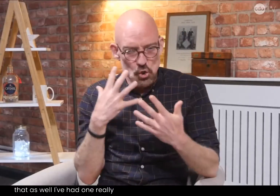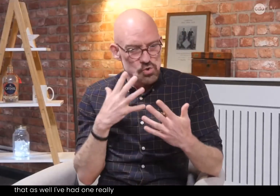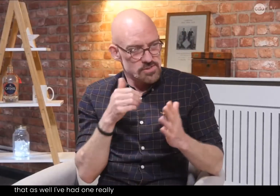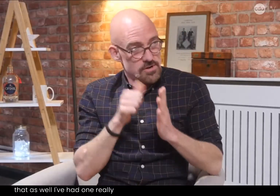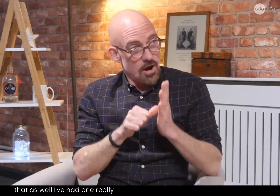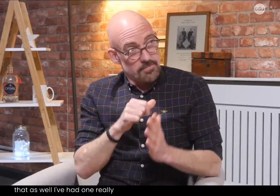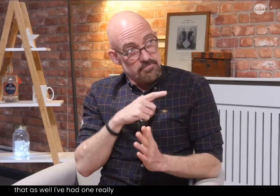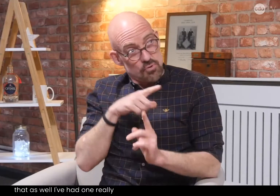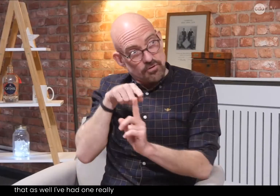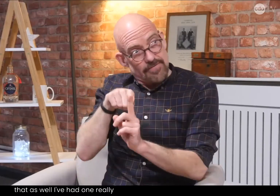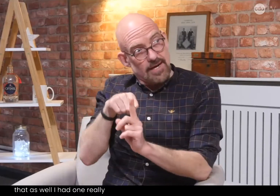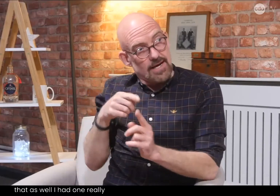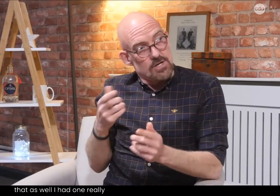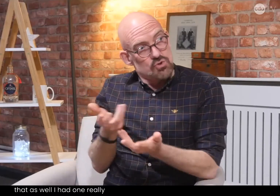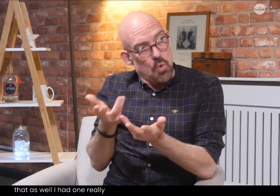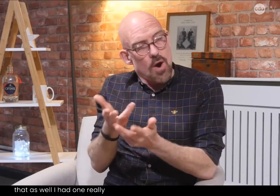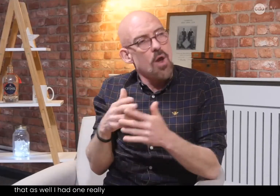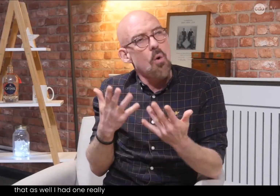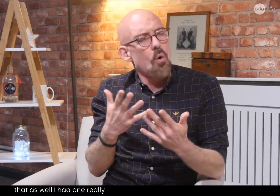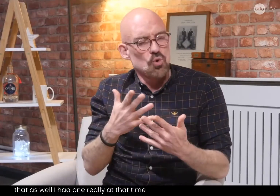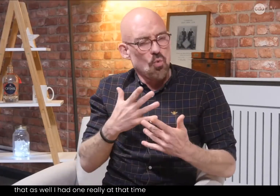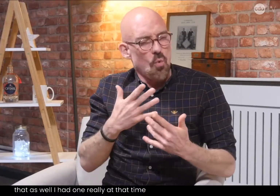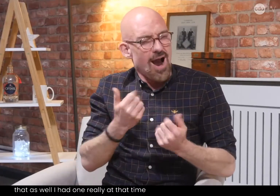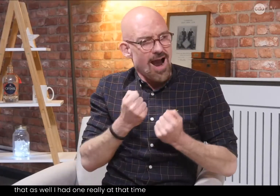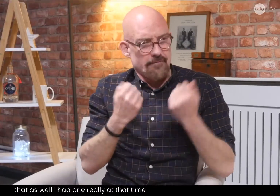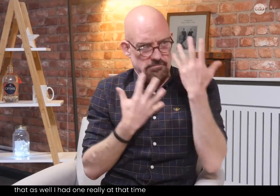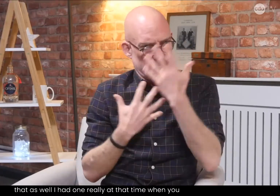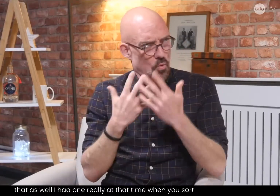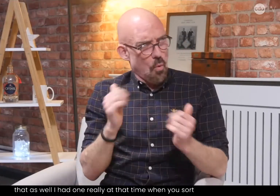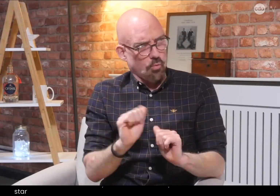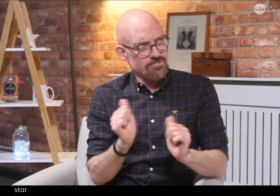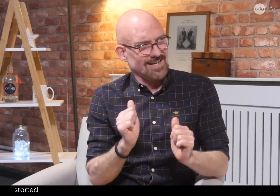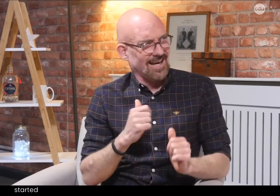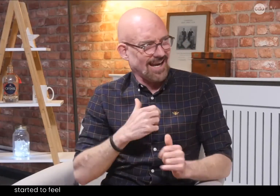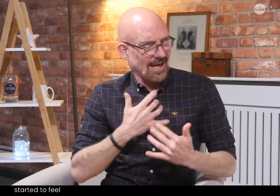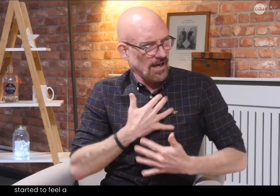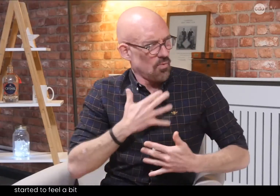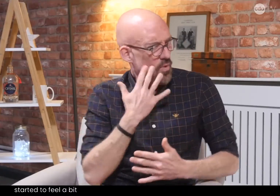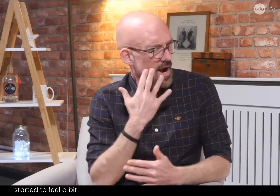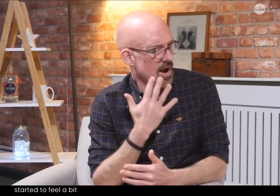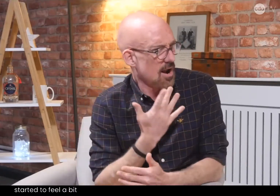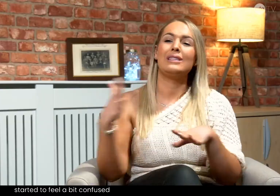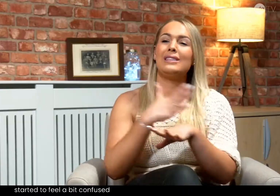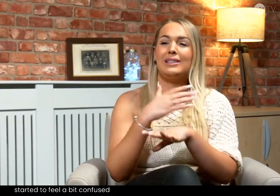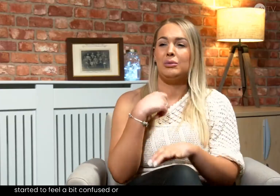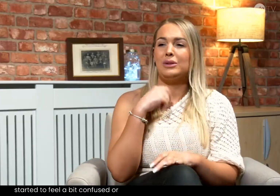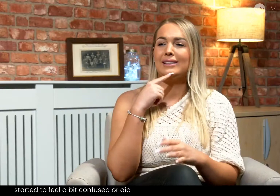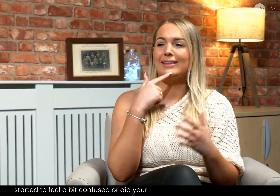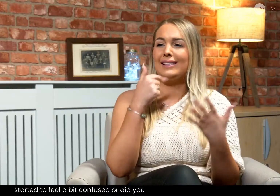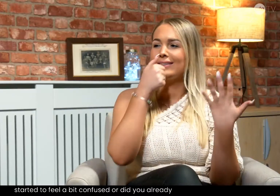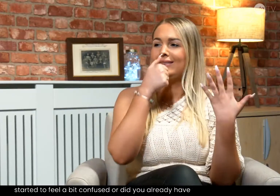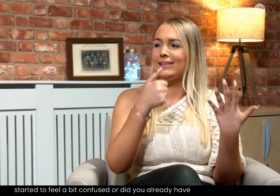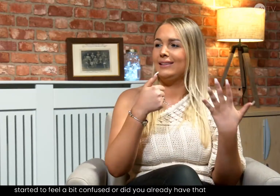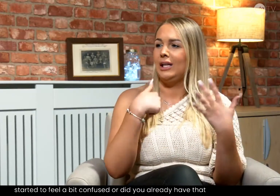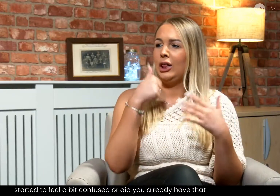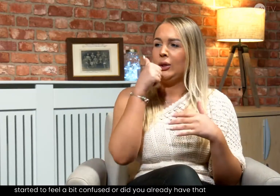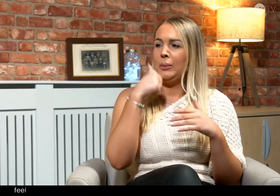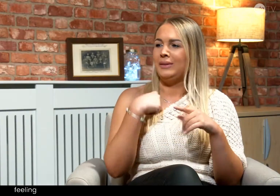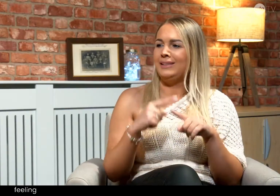Oh, so at that time, was that when you sort of started to feel a bit confused, or did you already have that feeling? No,